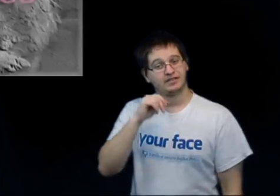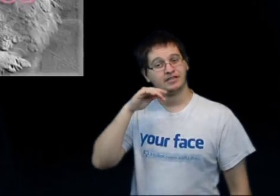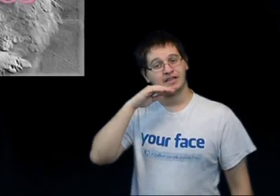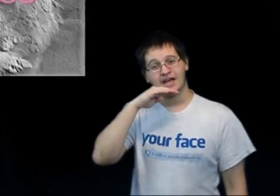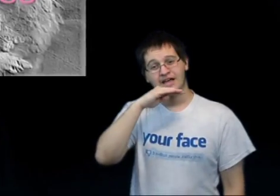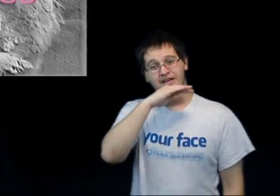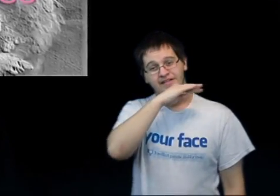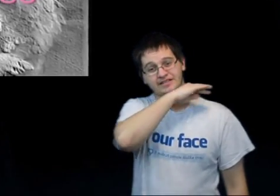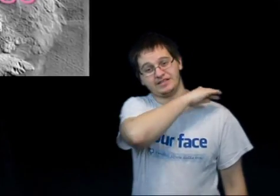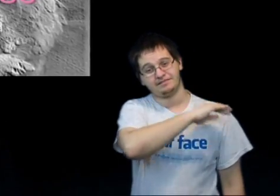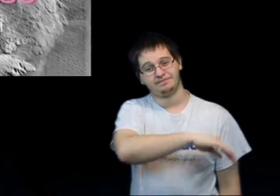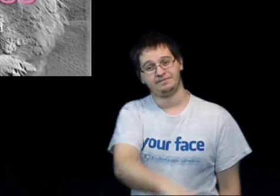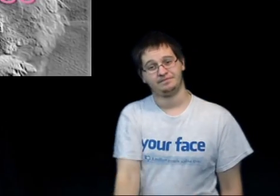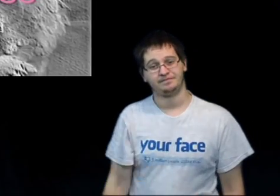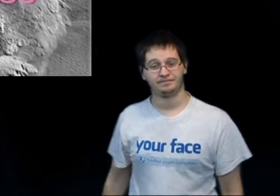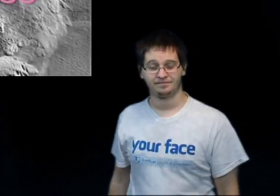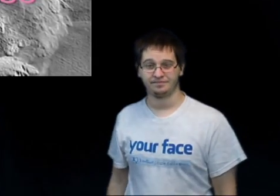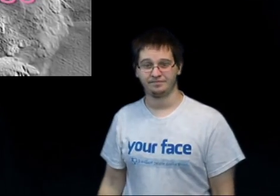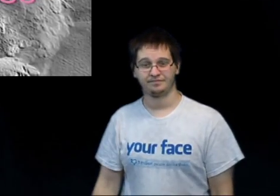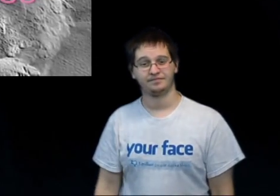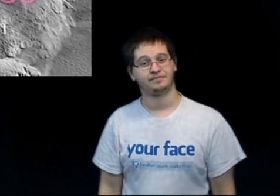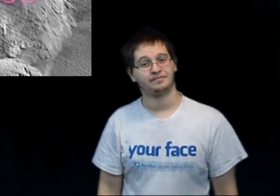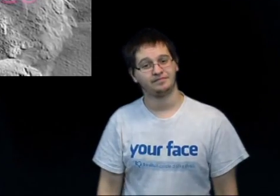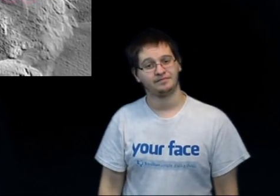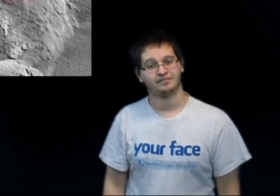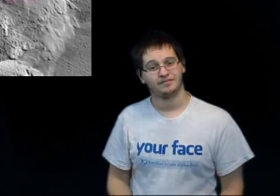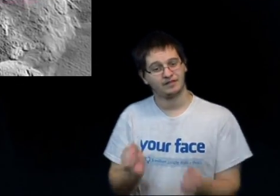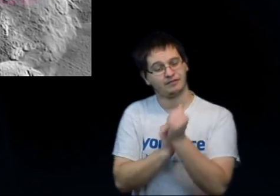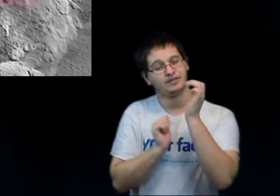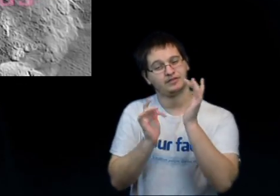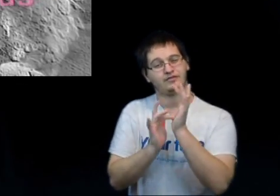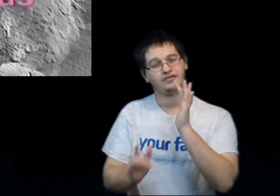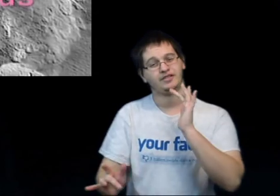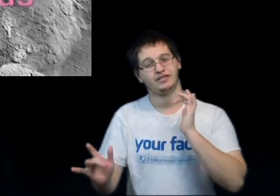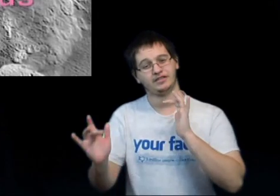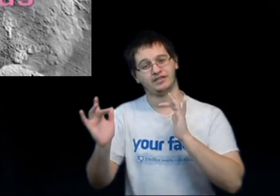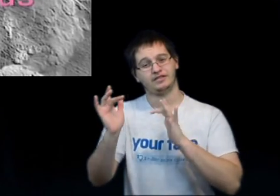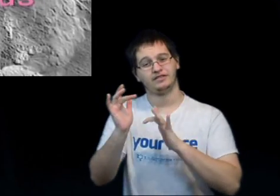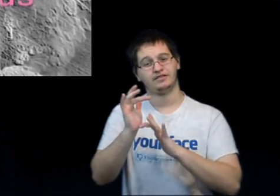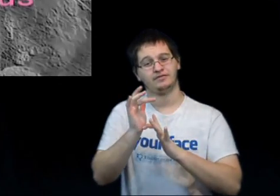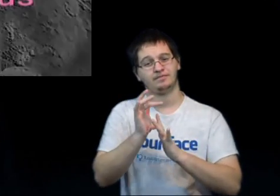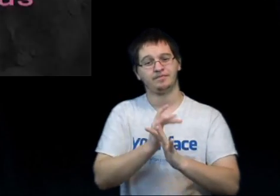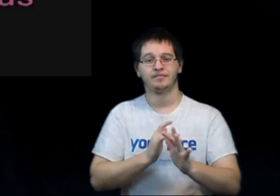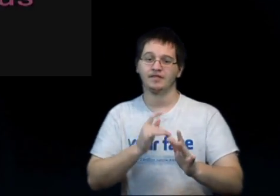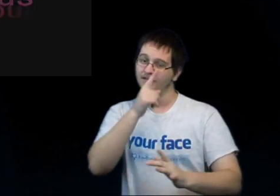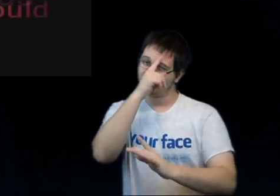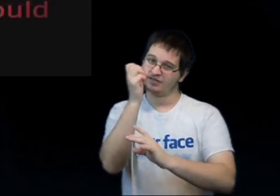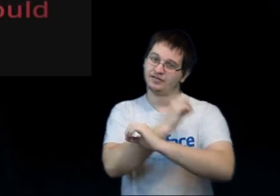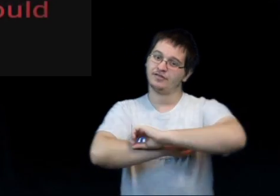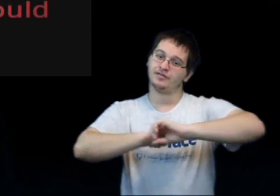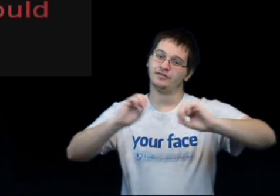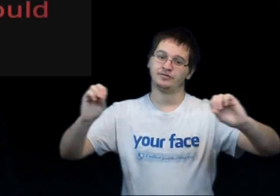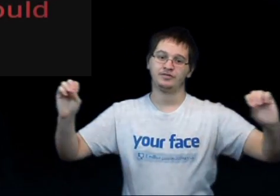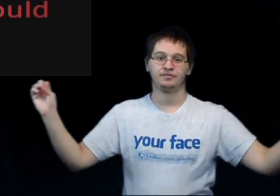Alyssa lies With Jesus Because